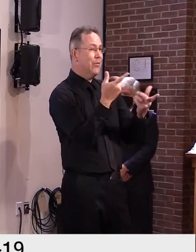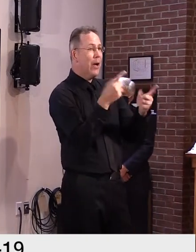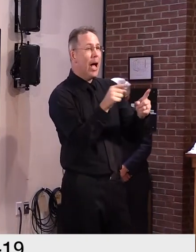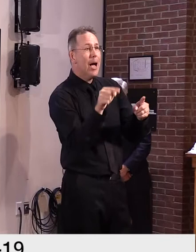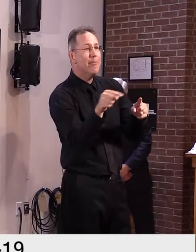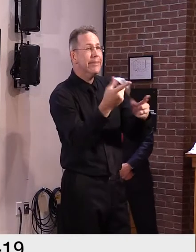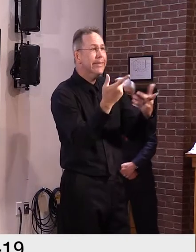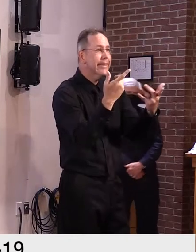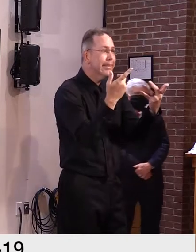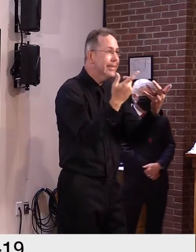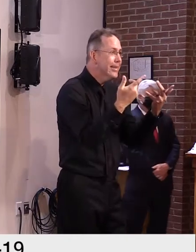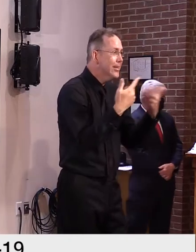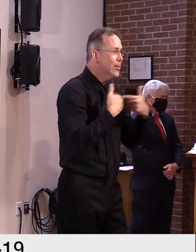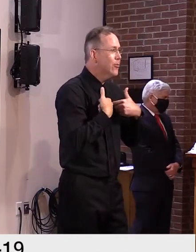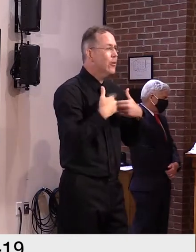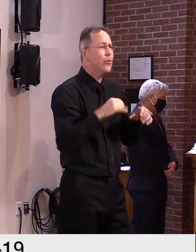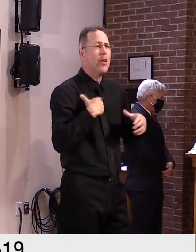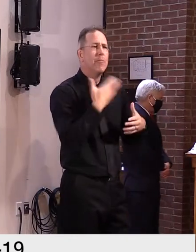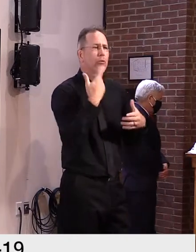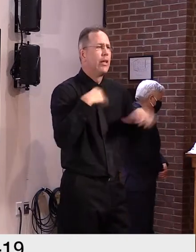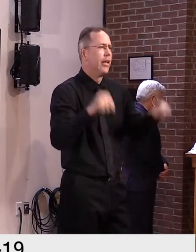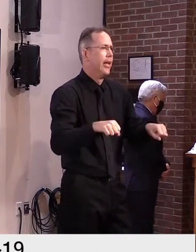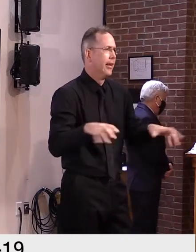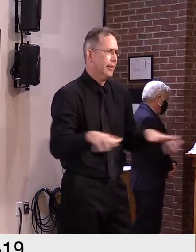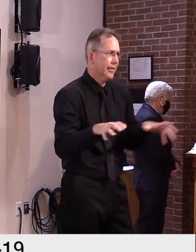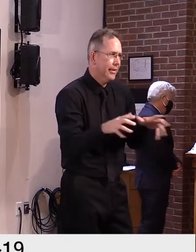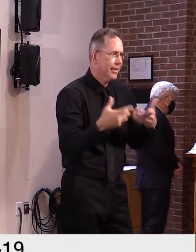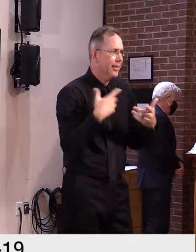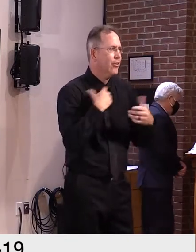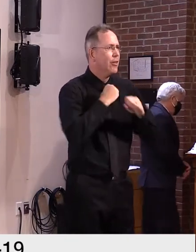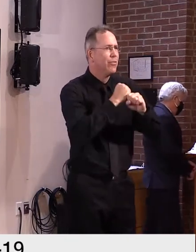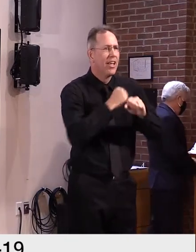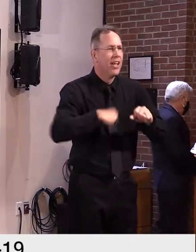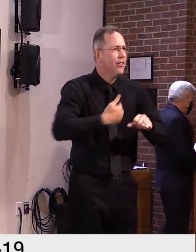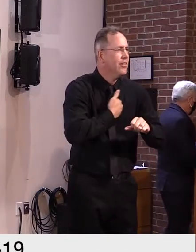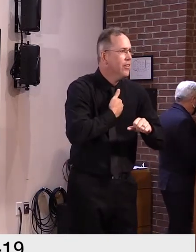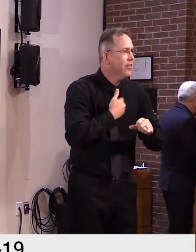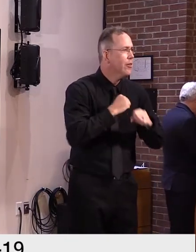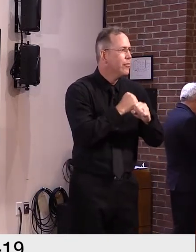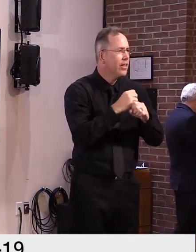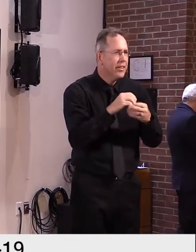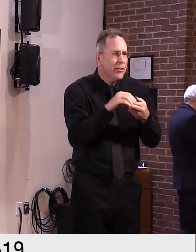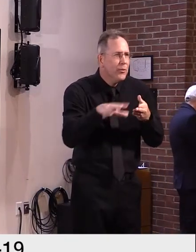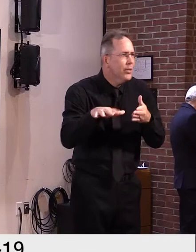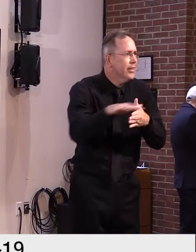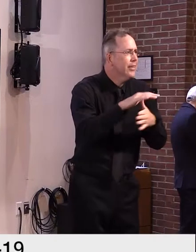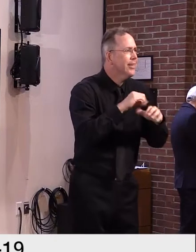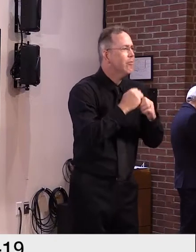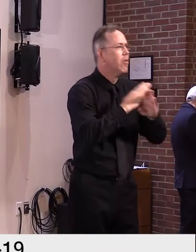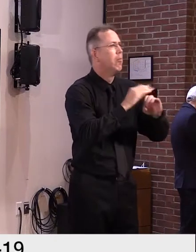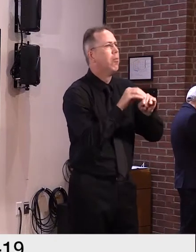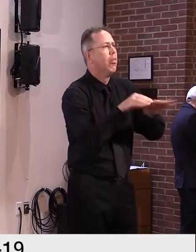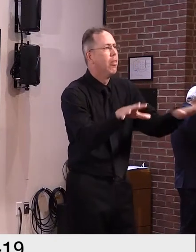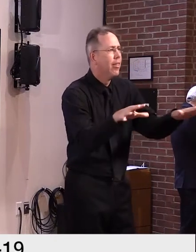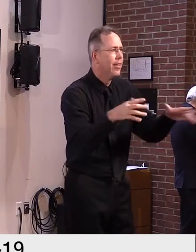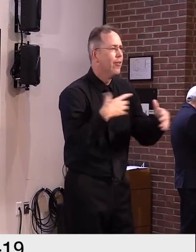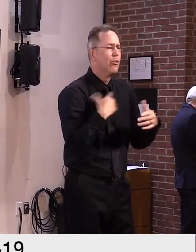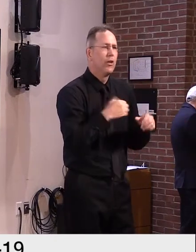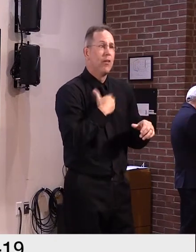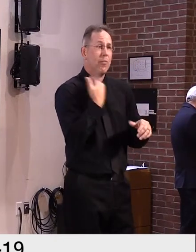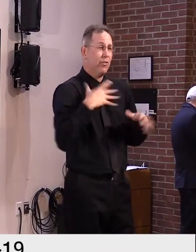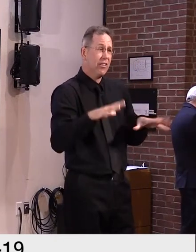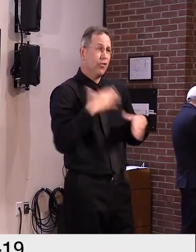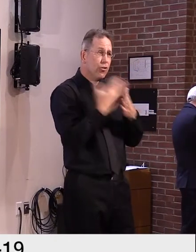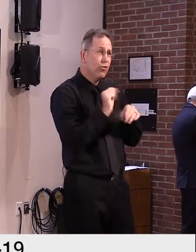all we can to protect ourselves against the spread, and we've done a pretty good job of that thus